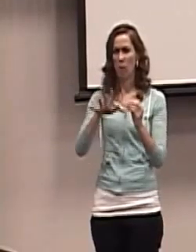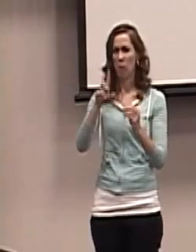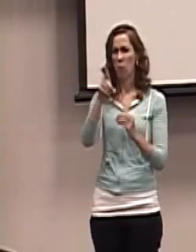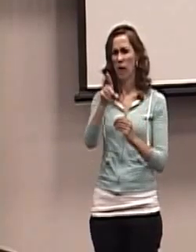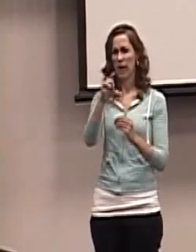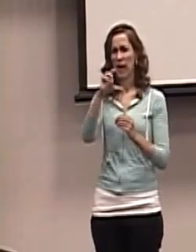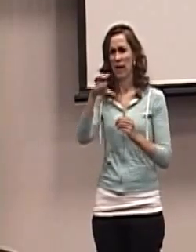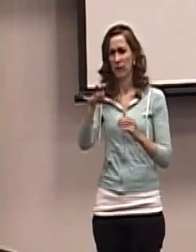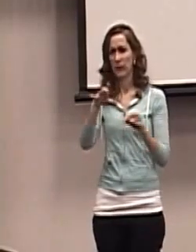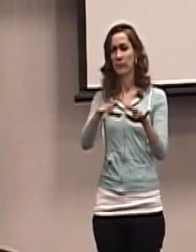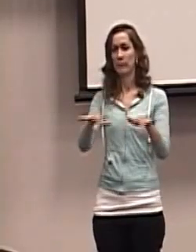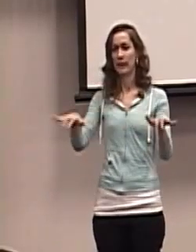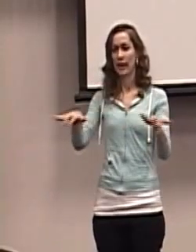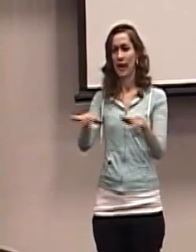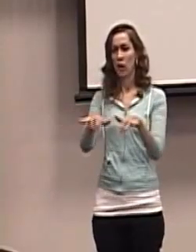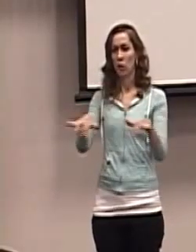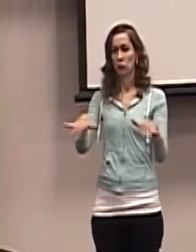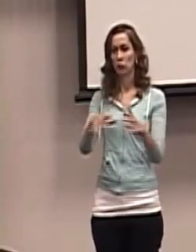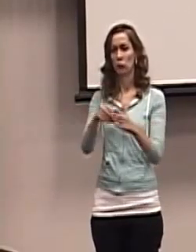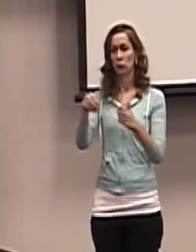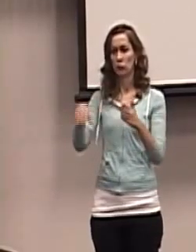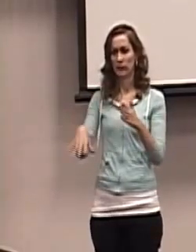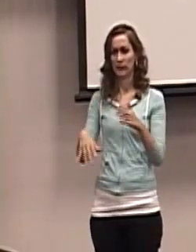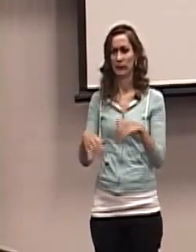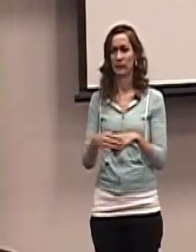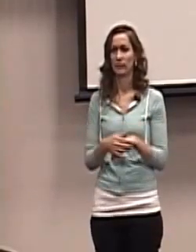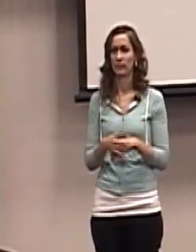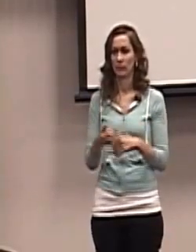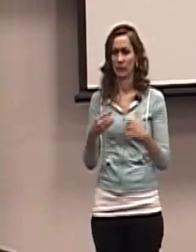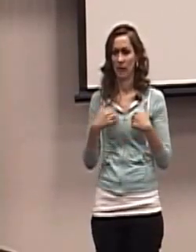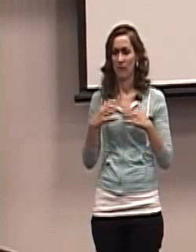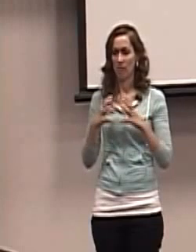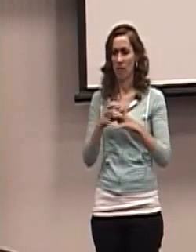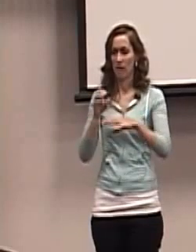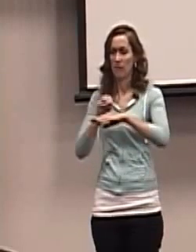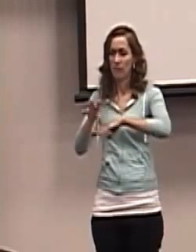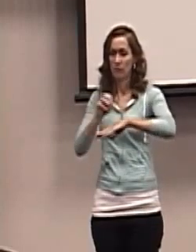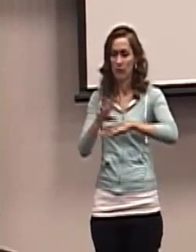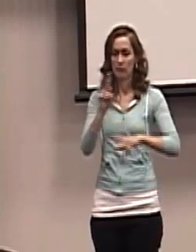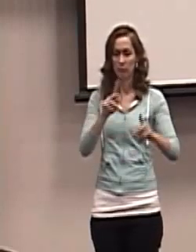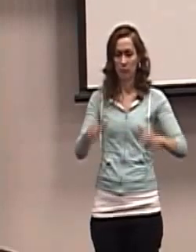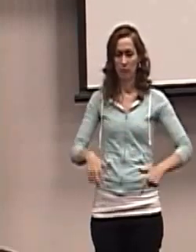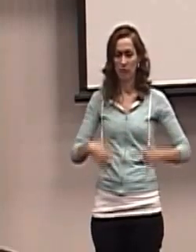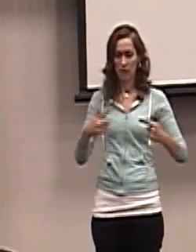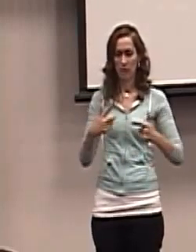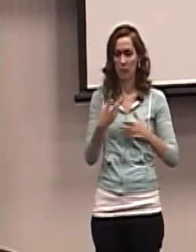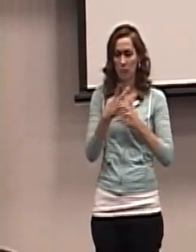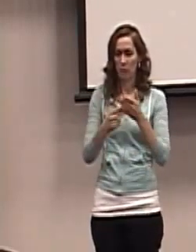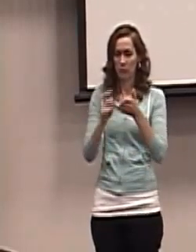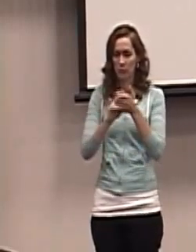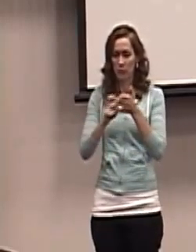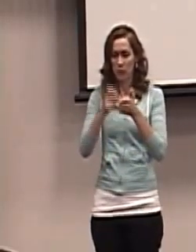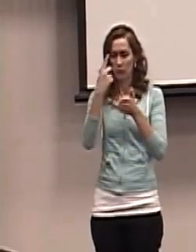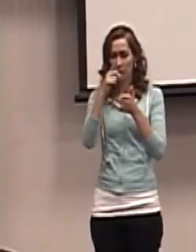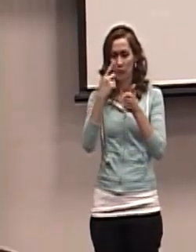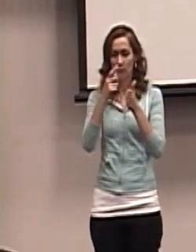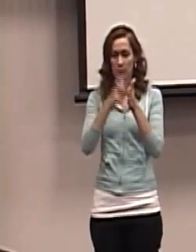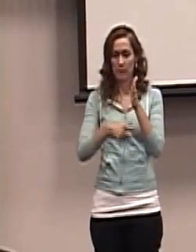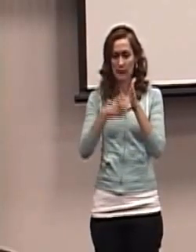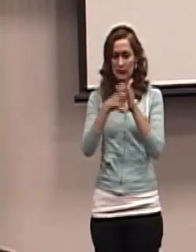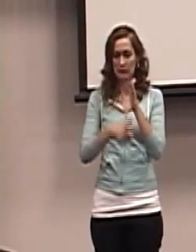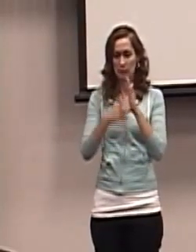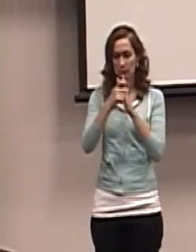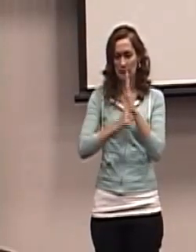again, tremendous reach into people's lives and activities. Both of us wrote for publication, and